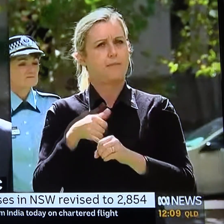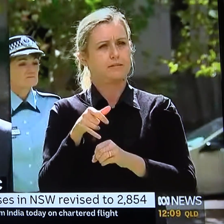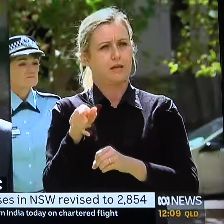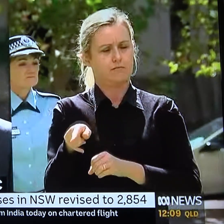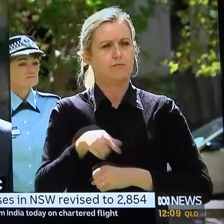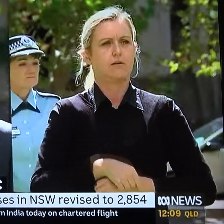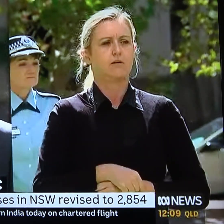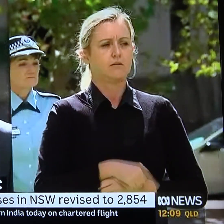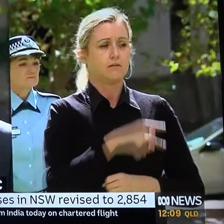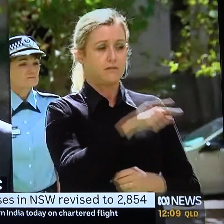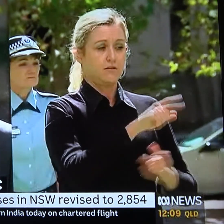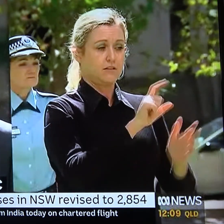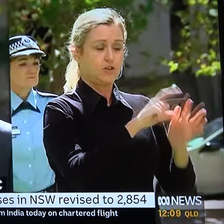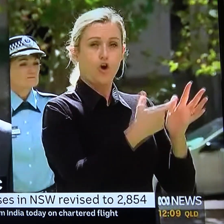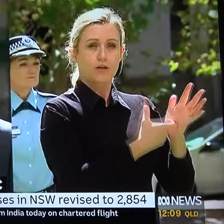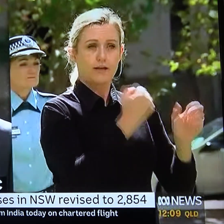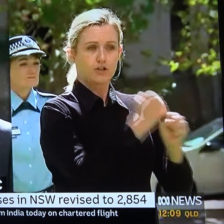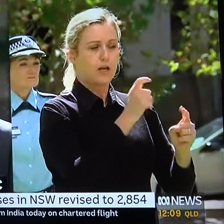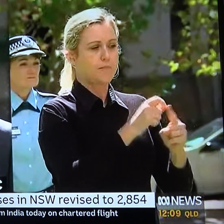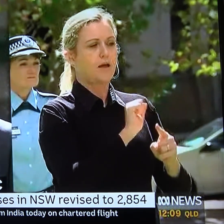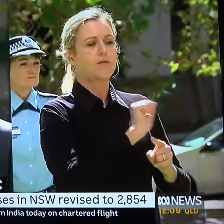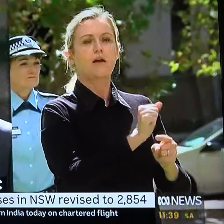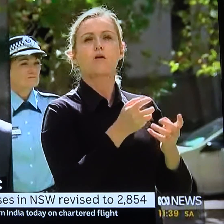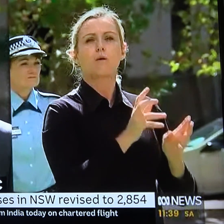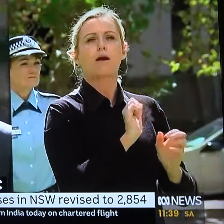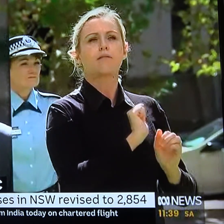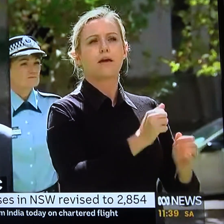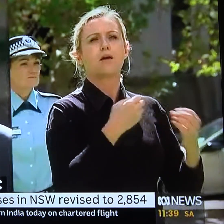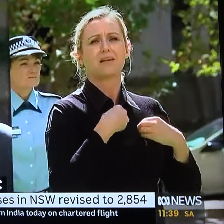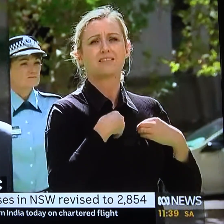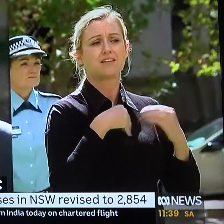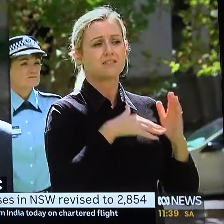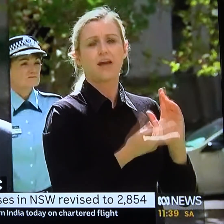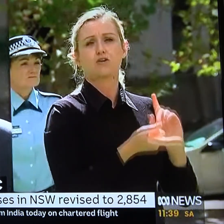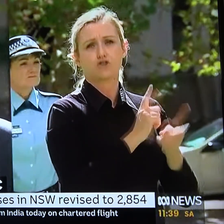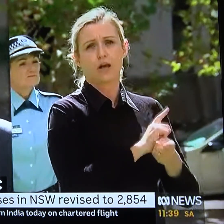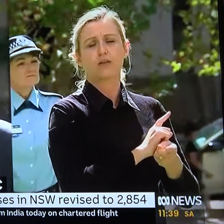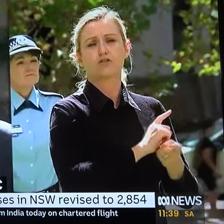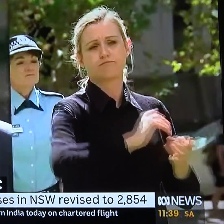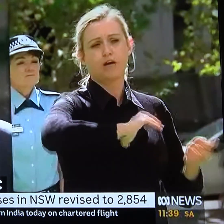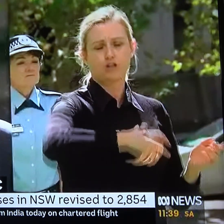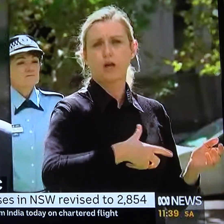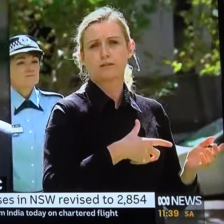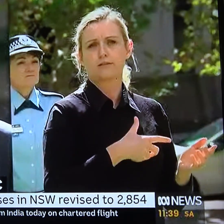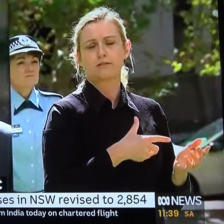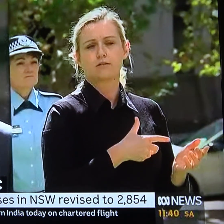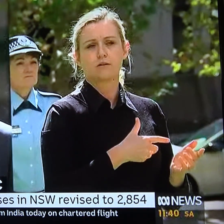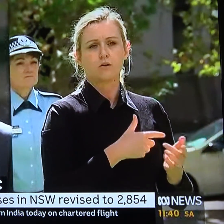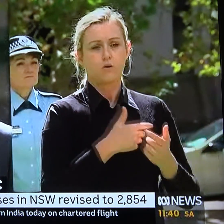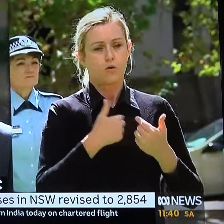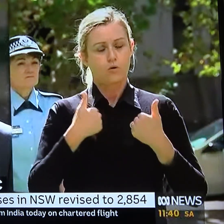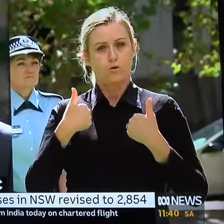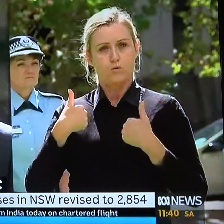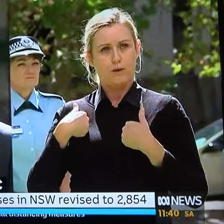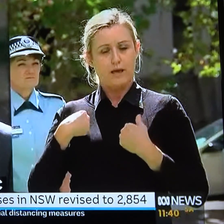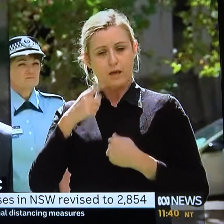as consumers of health shouldn't forget to look after ourselves in a normal way. If you have other health